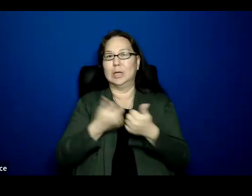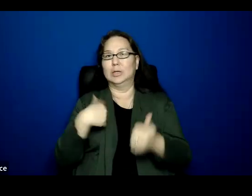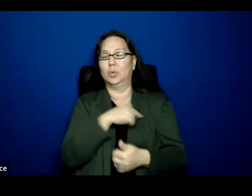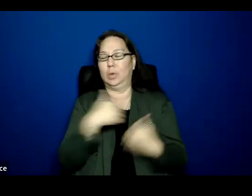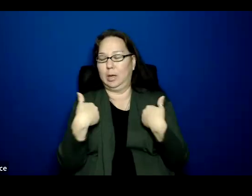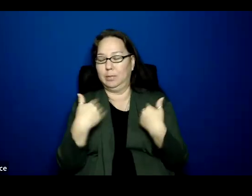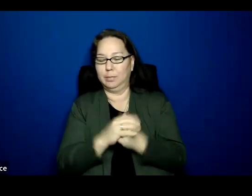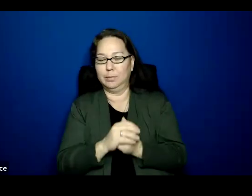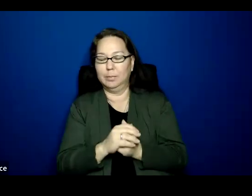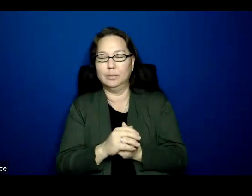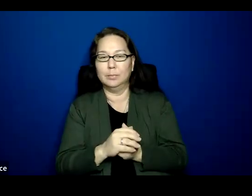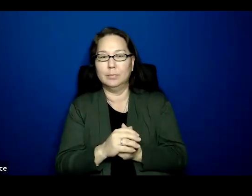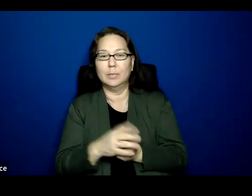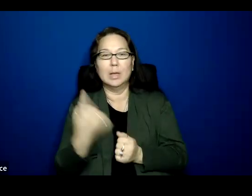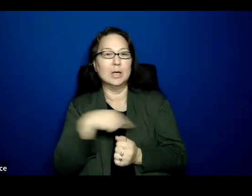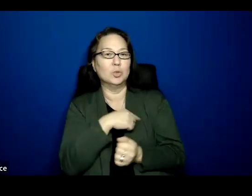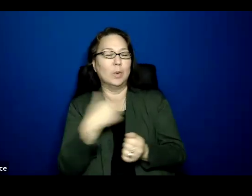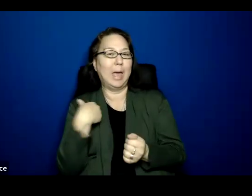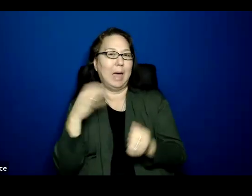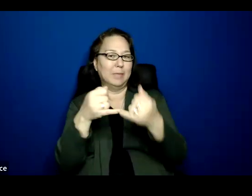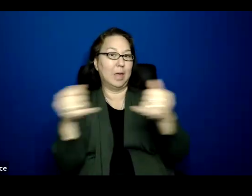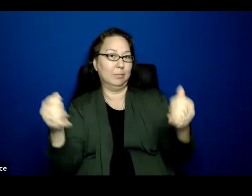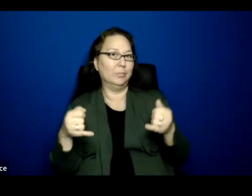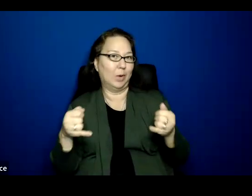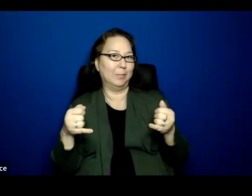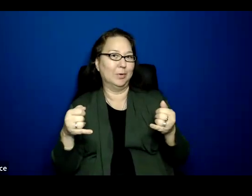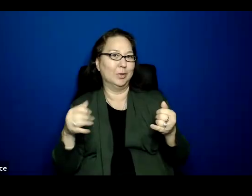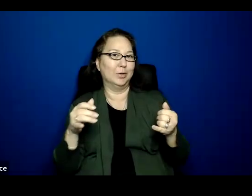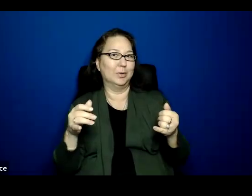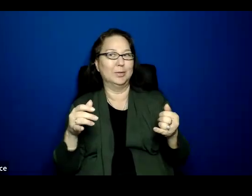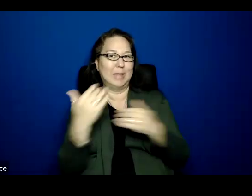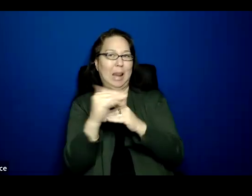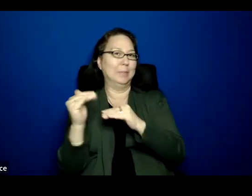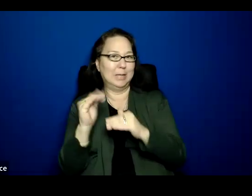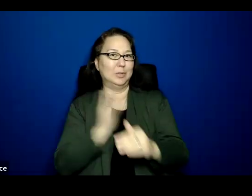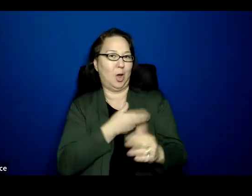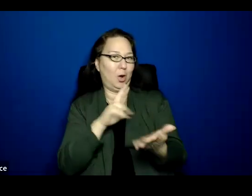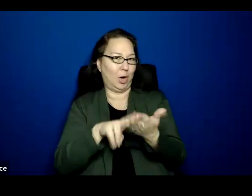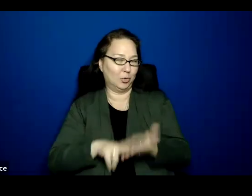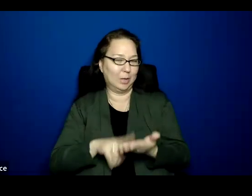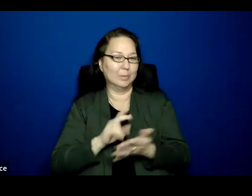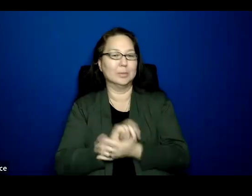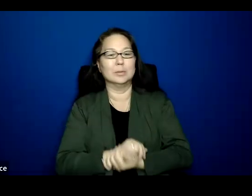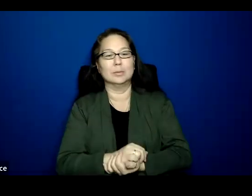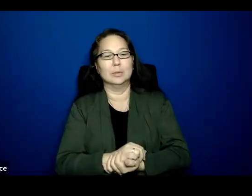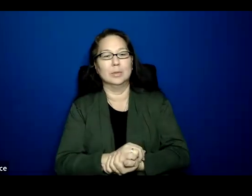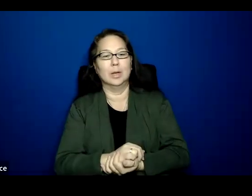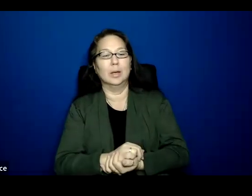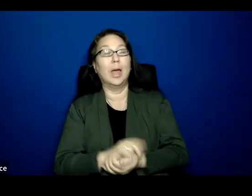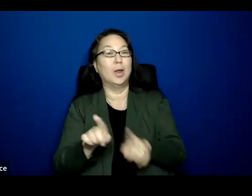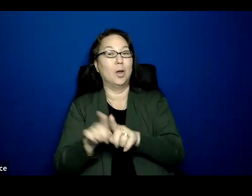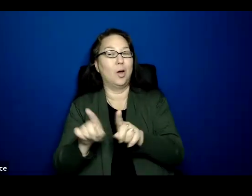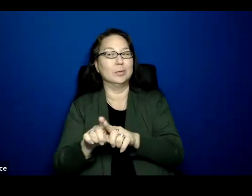also have the parameters of our contracts, and also the parameters in terms of class size